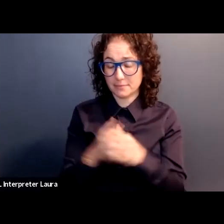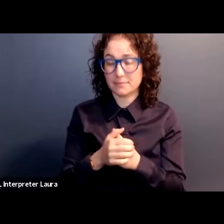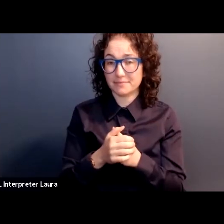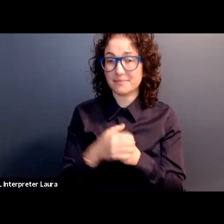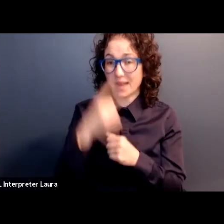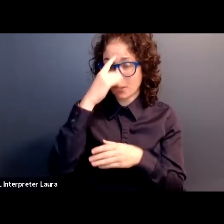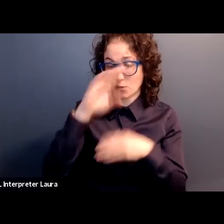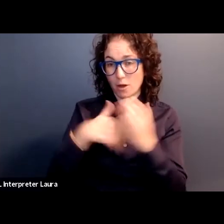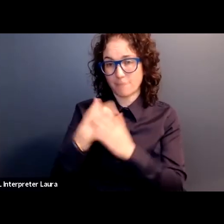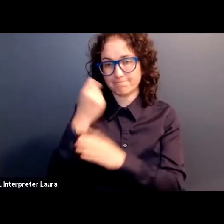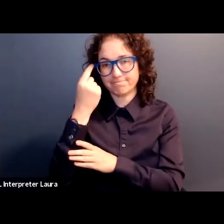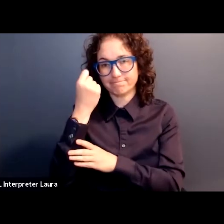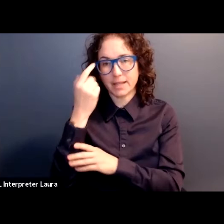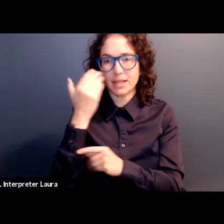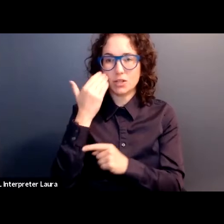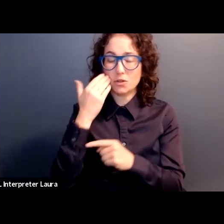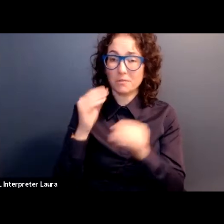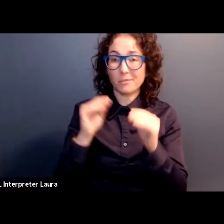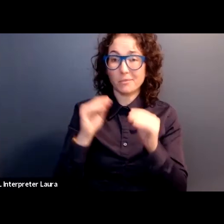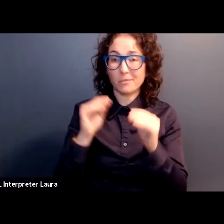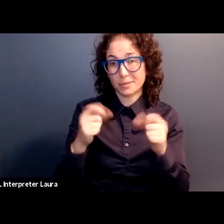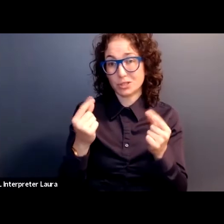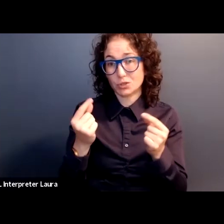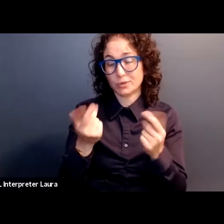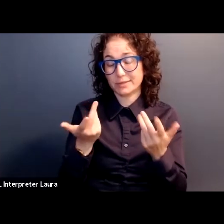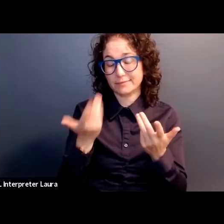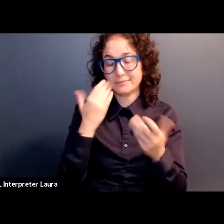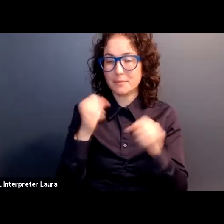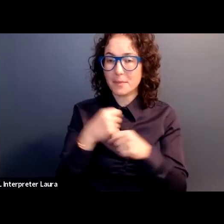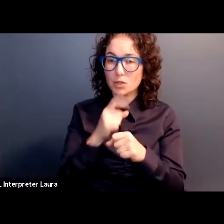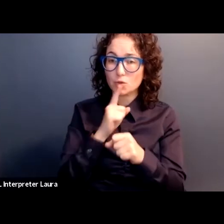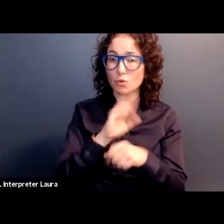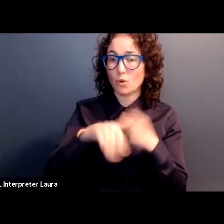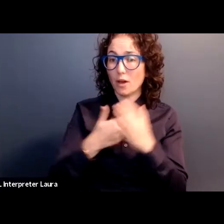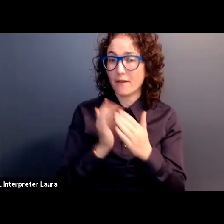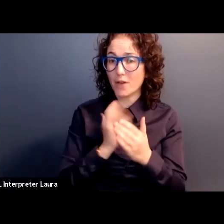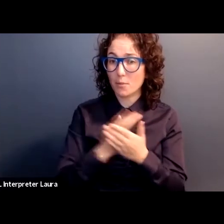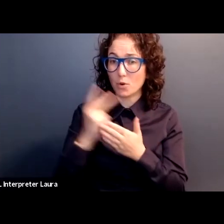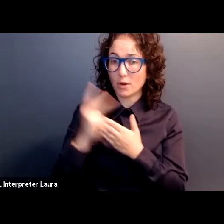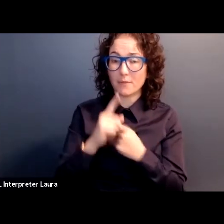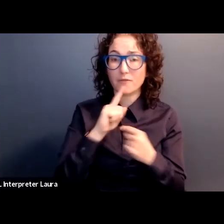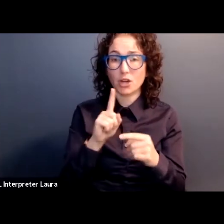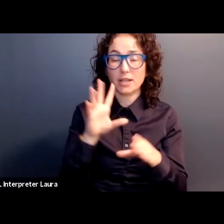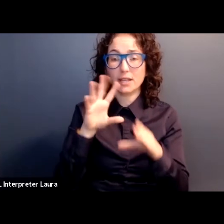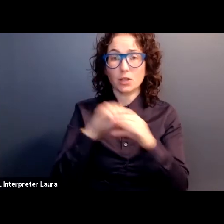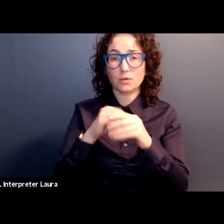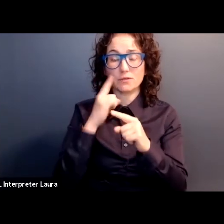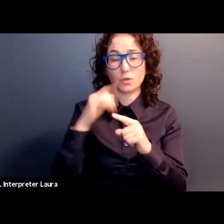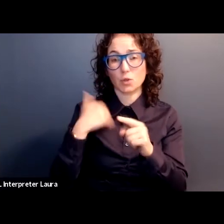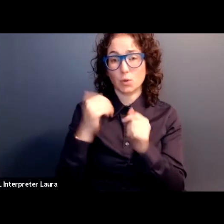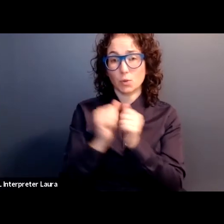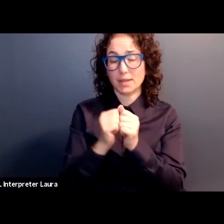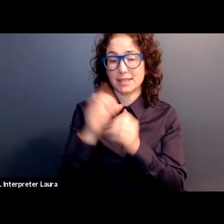we all recognize that there's more that we can be doing to make sure that our programming is inclusive of youth with disabilities